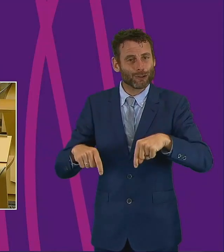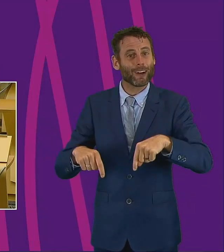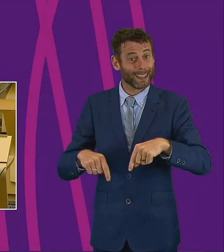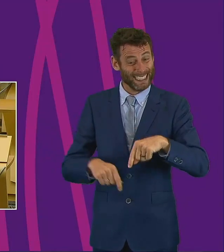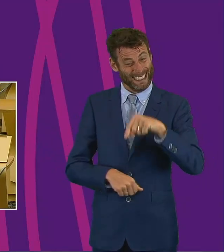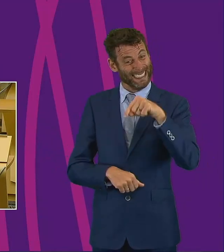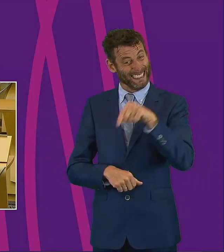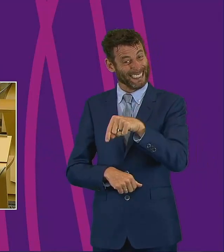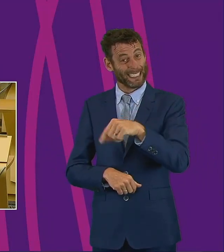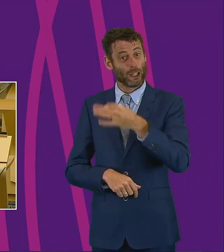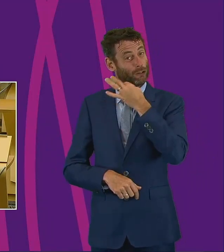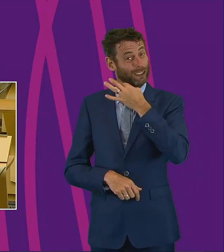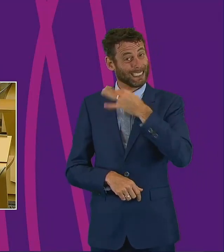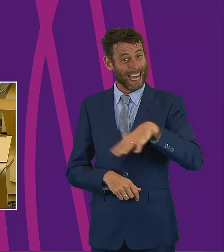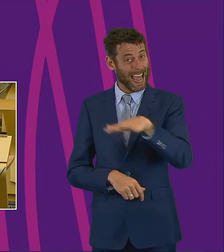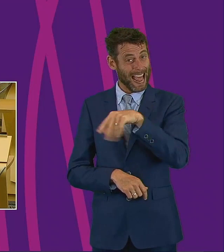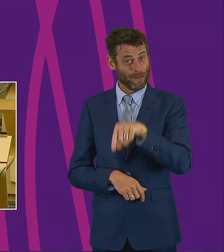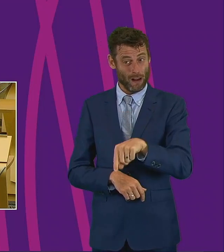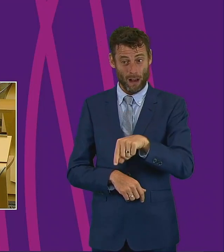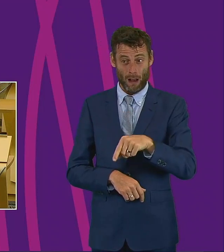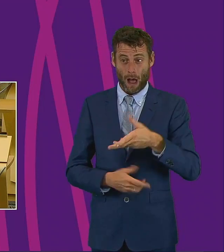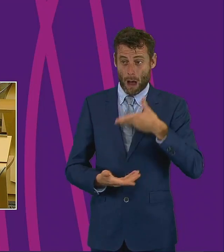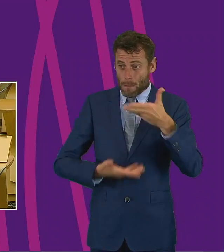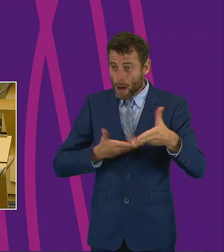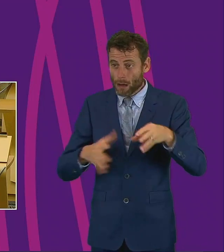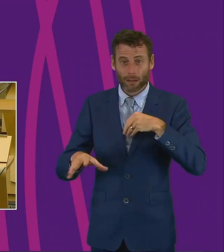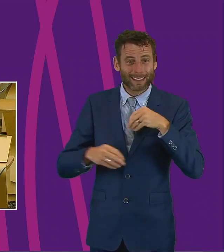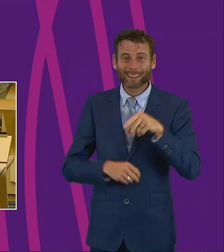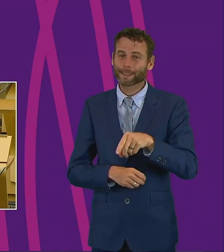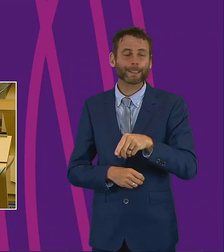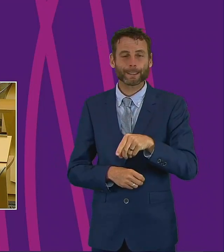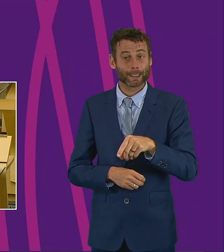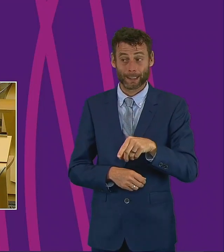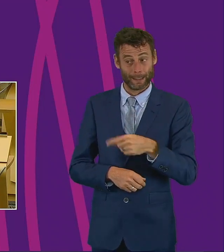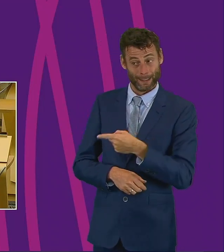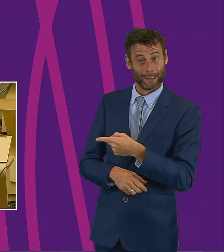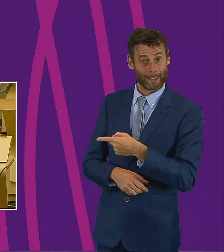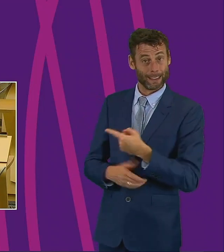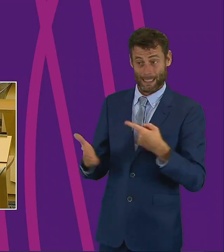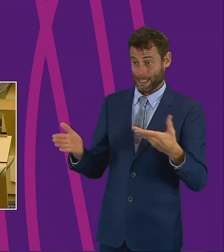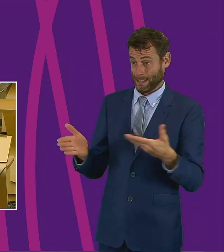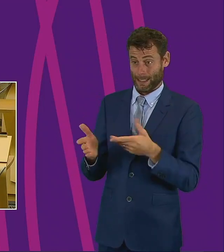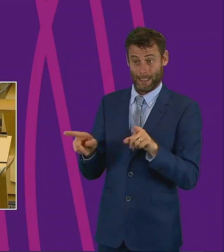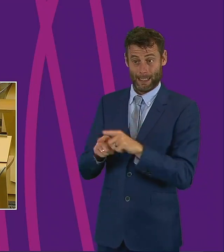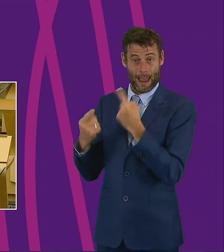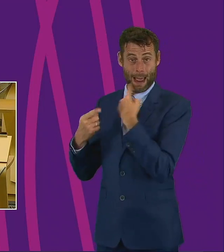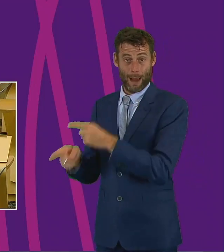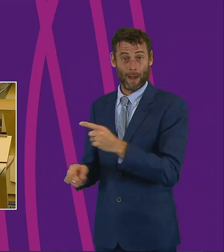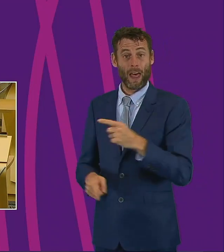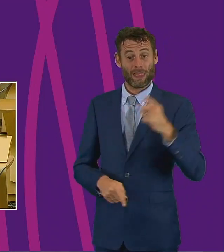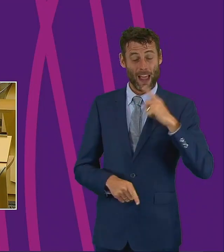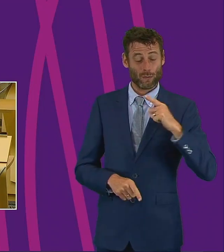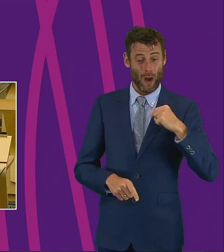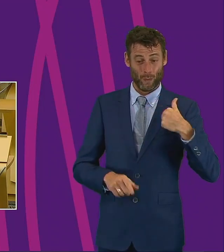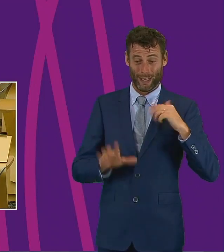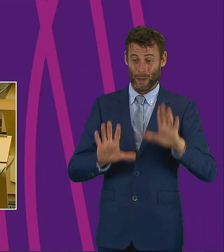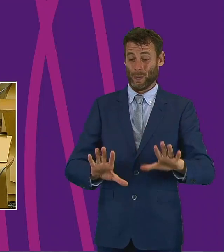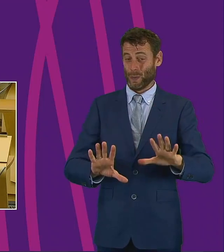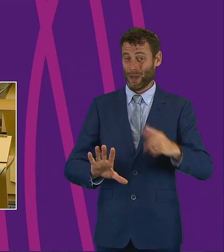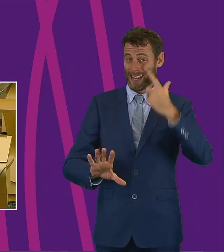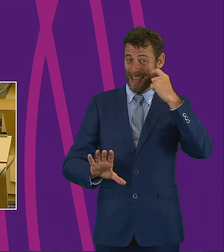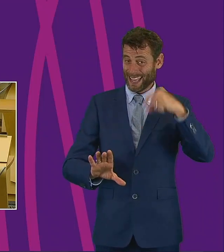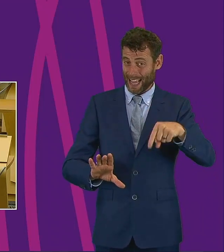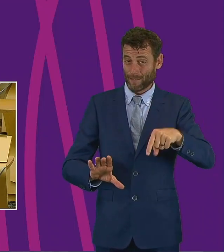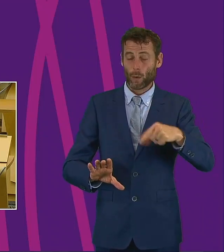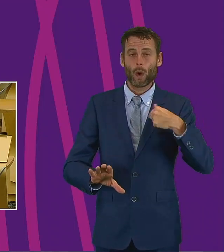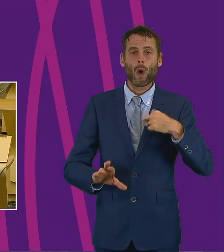risk area. So we are planning to give new guidance that sets the numbers that can be at wedding receptions. We hope